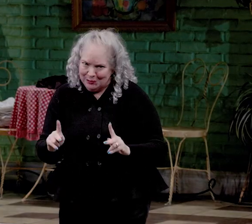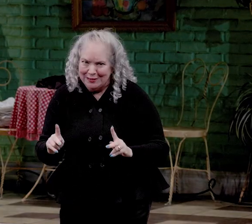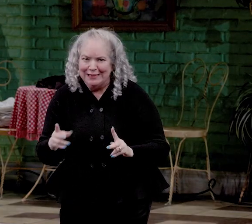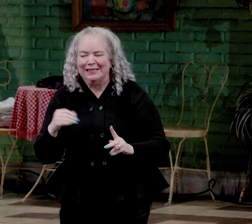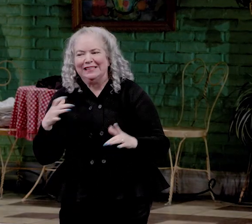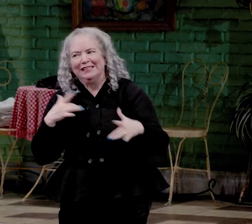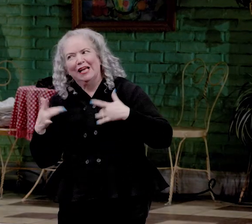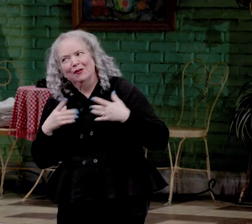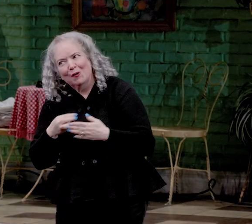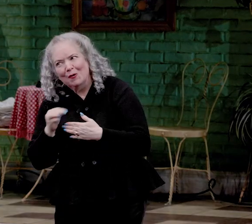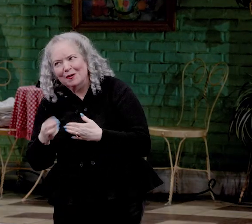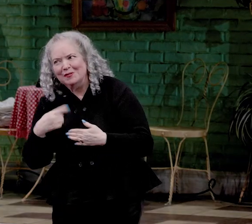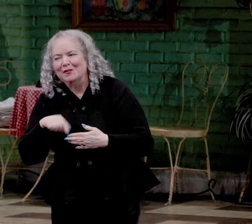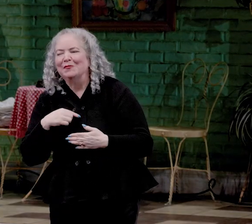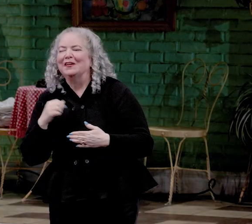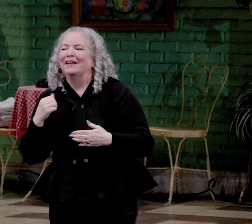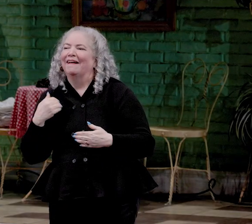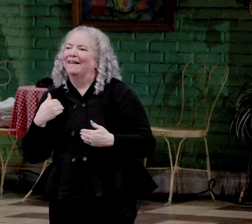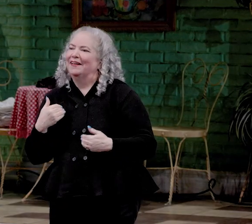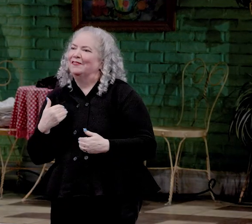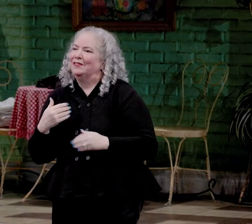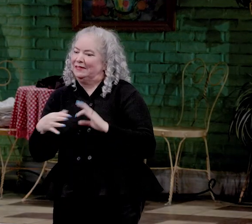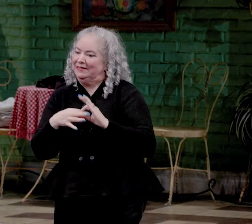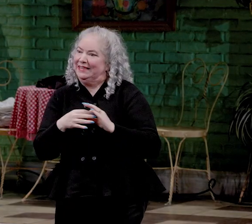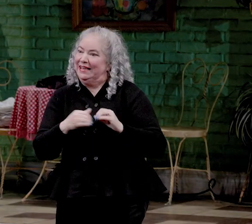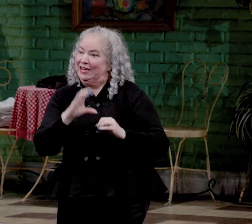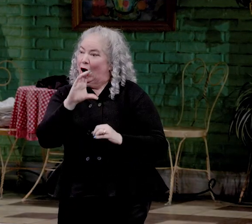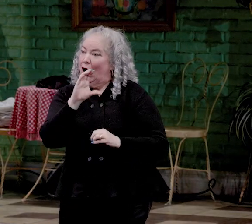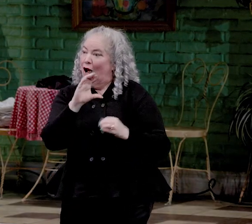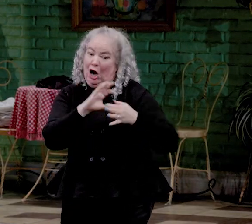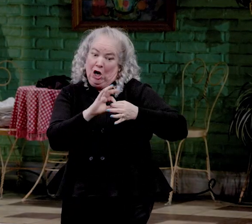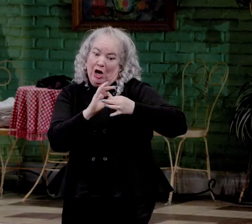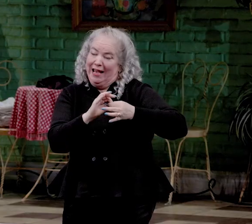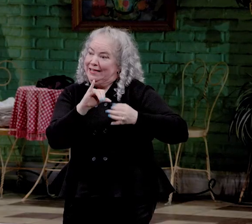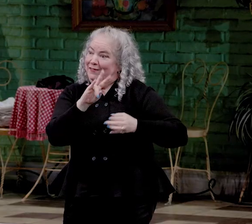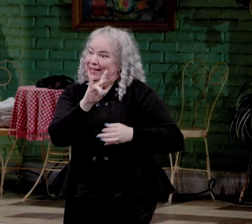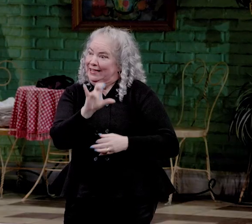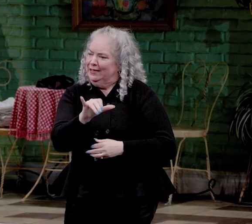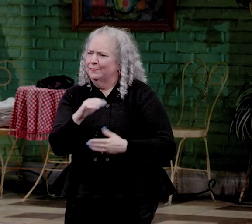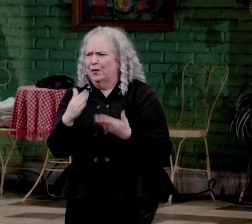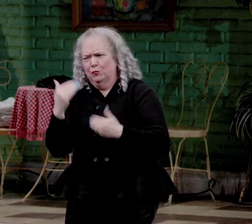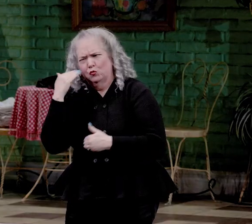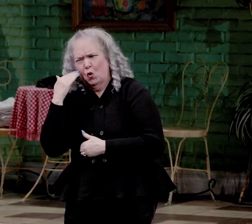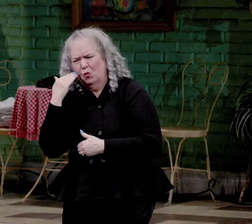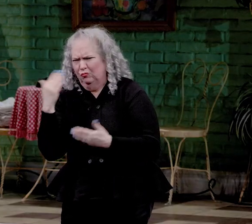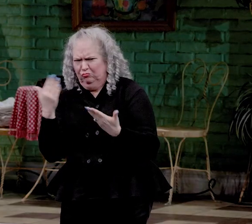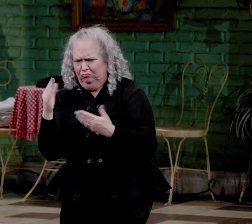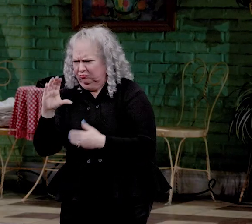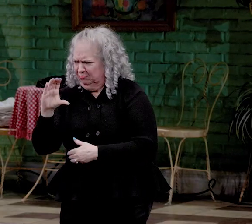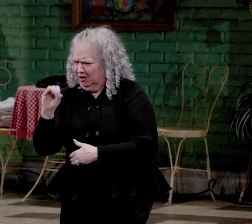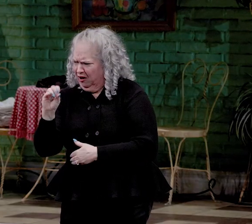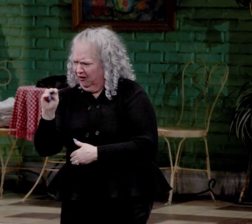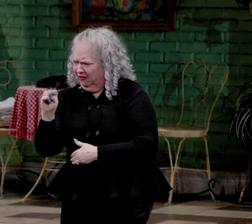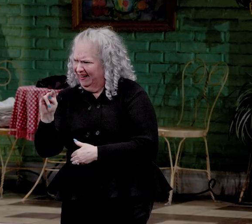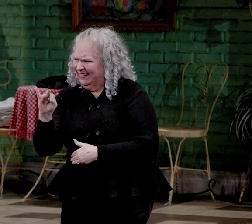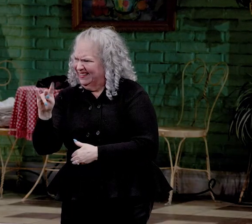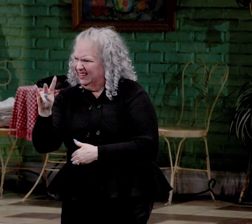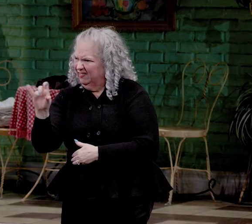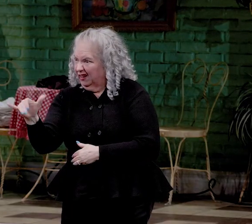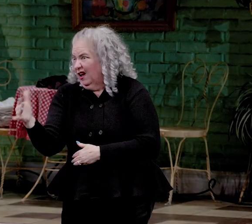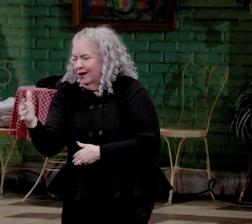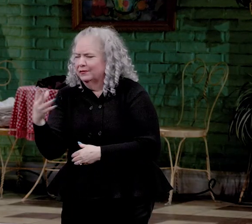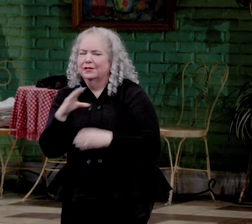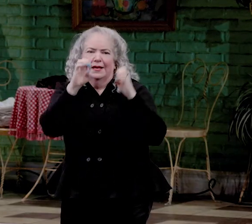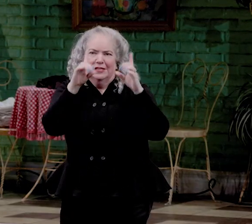and exciting programming we have going on in Connectivity. So as you may know, Connectivity encompasses